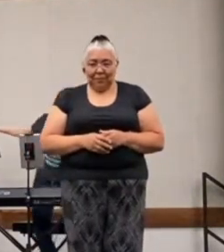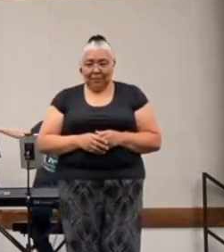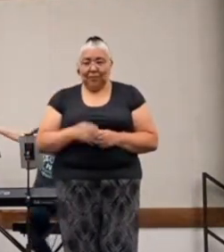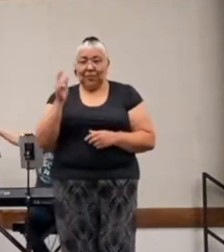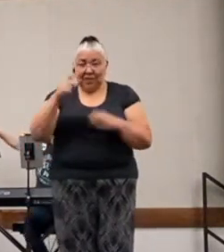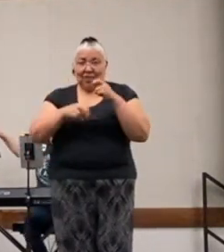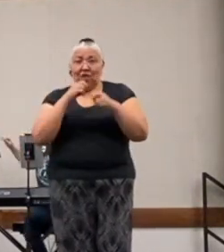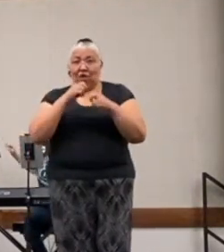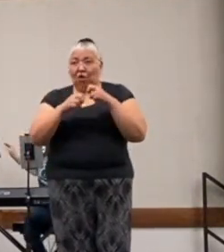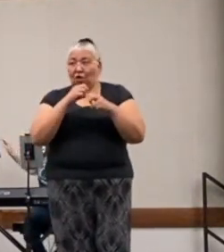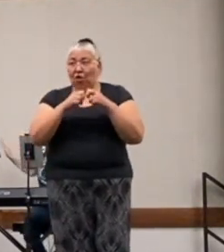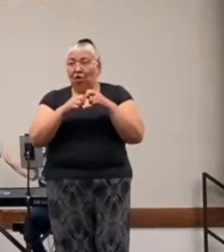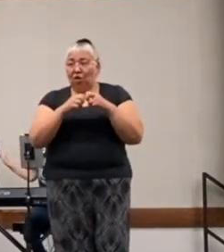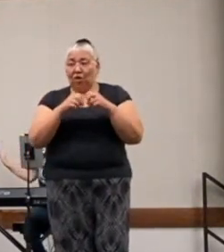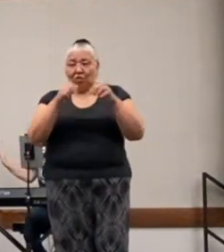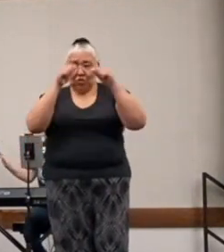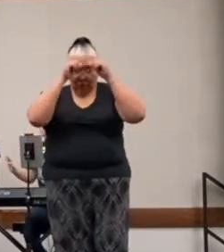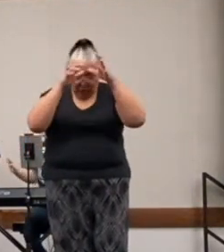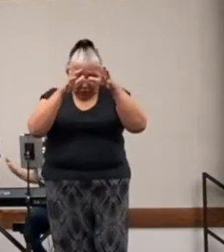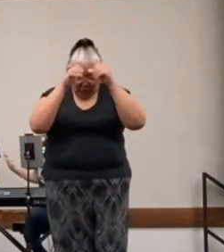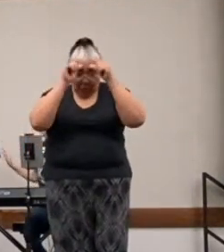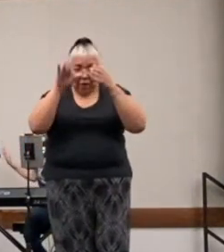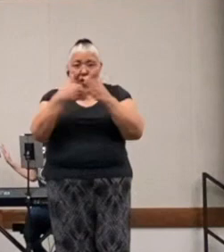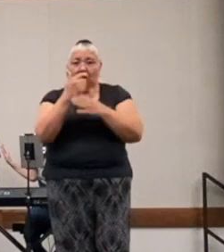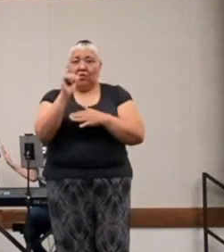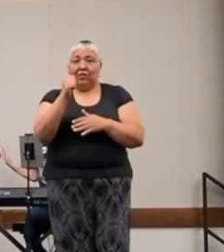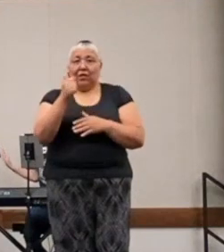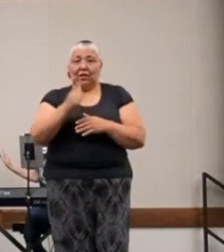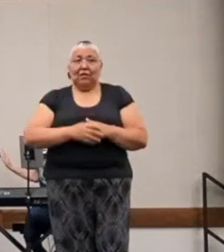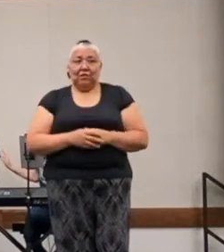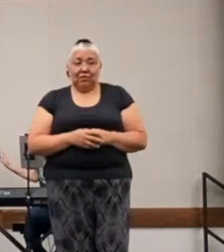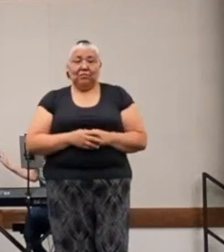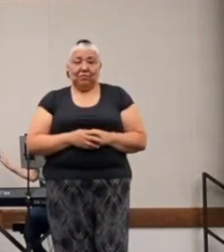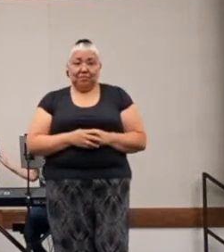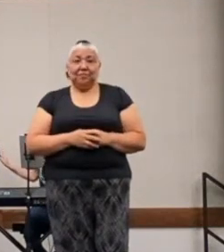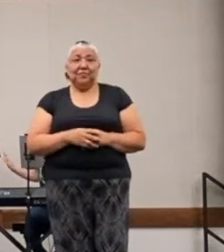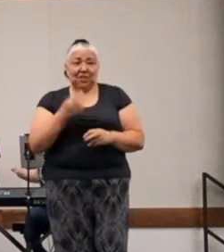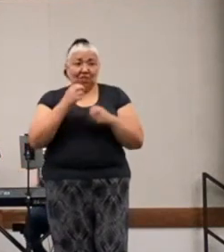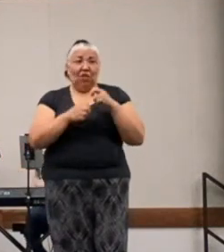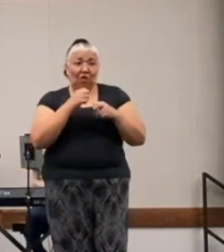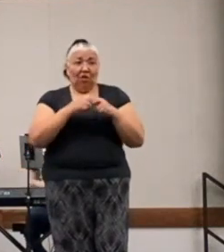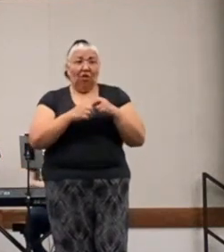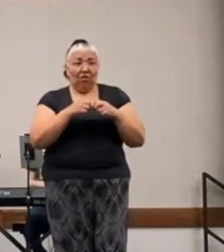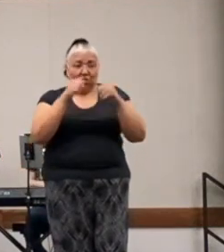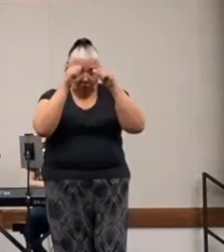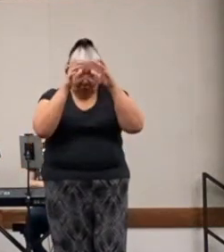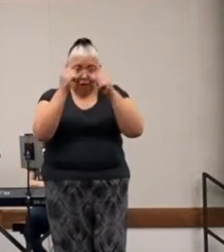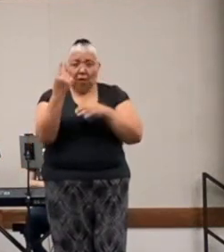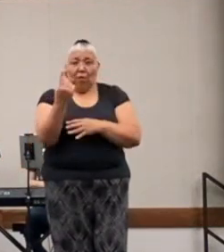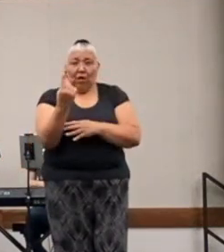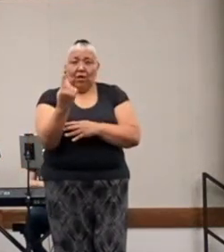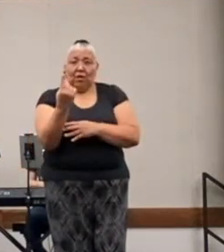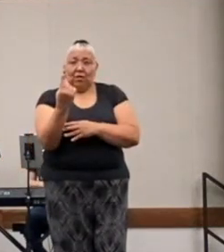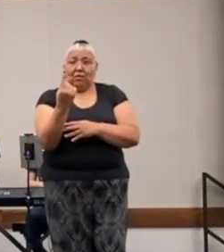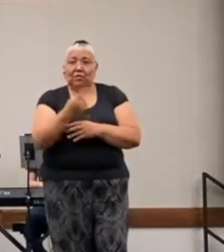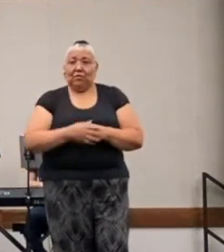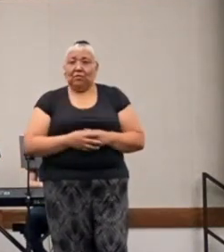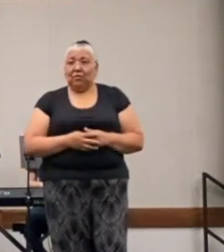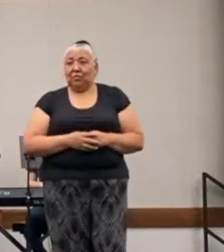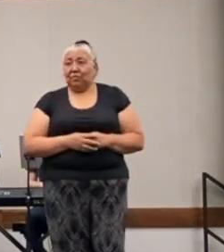It's hard to obey all 10, isn't it? Yes. Come on. It's hard to obey one. Yes. Right?